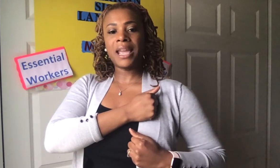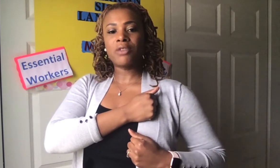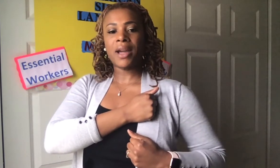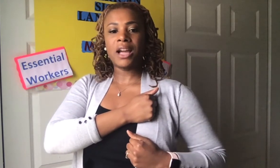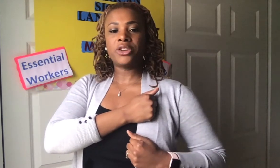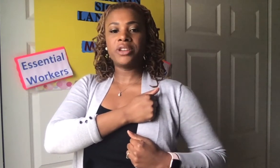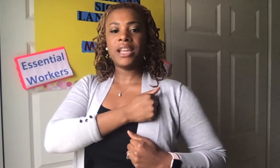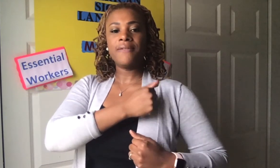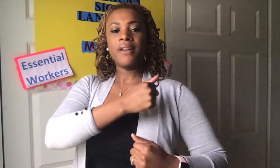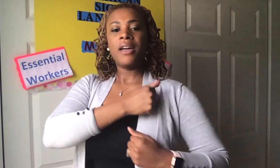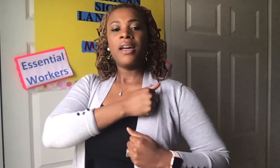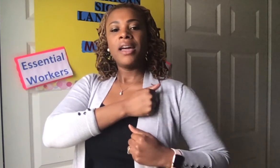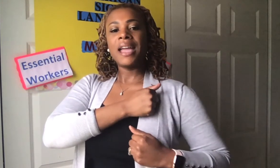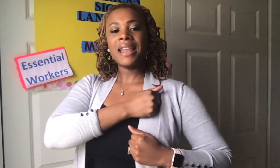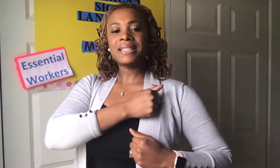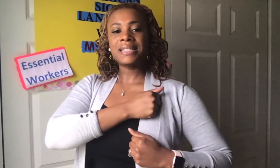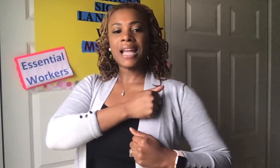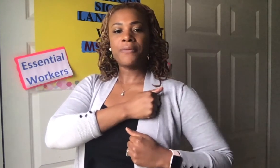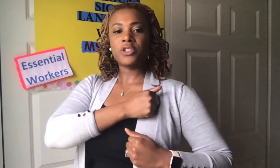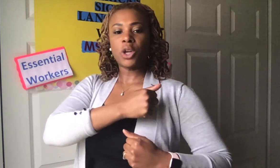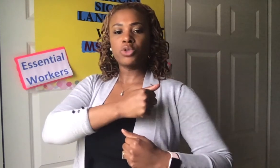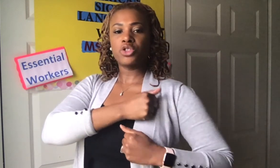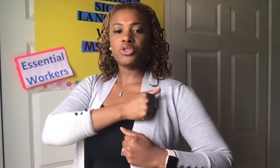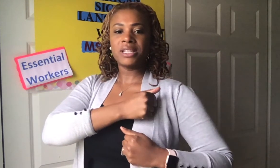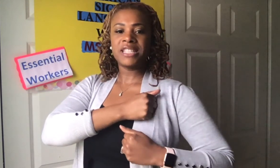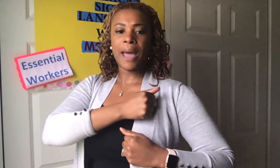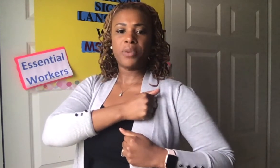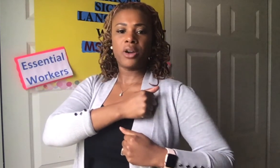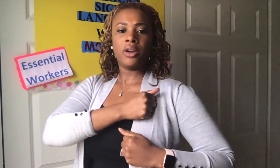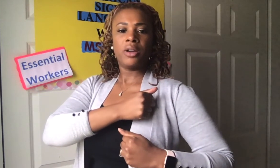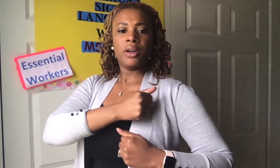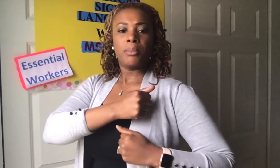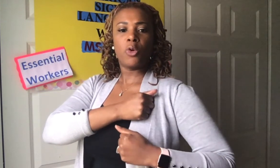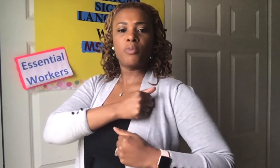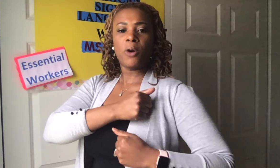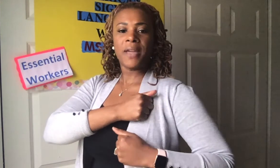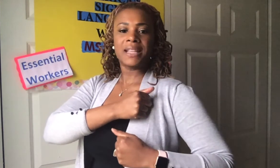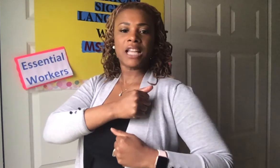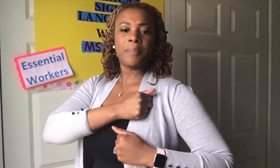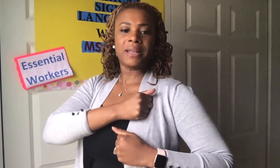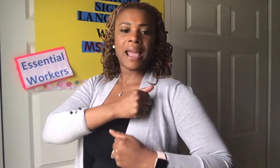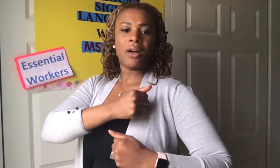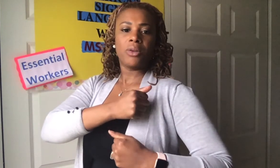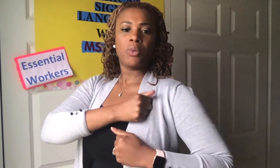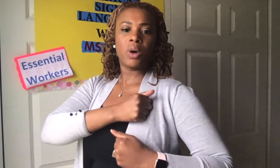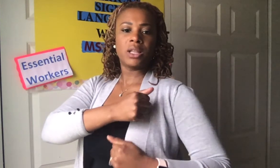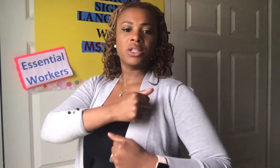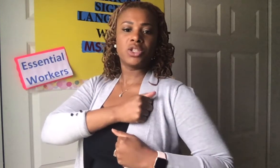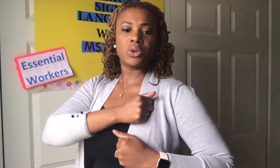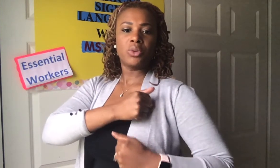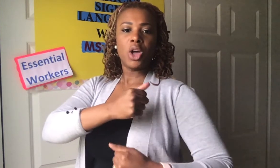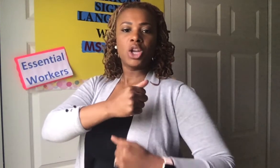right underneath. And that's the sign for soldier. You just move both hands up and down. 1, 2.